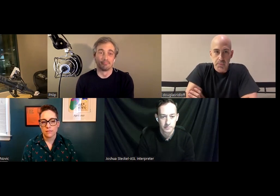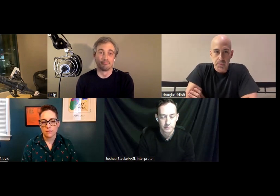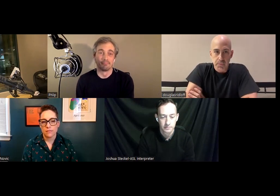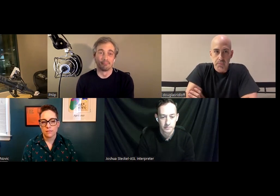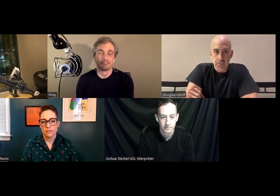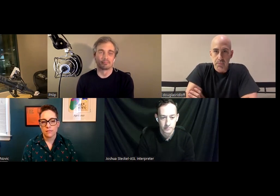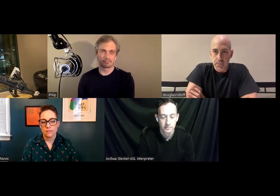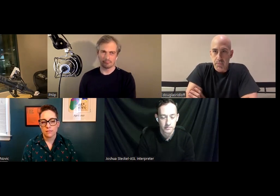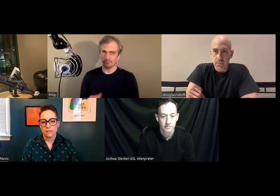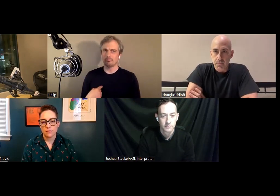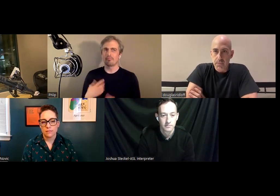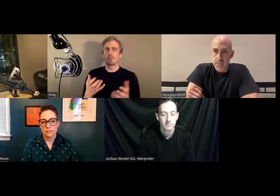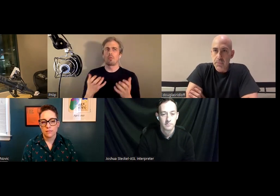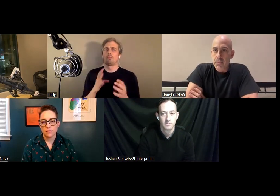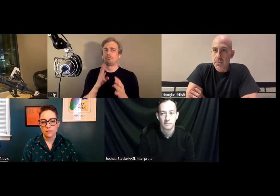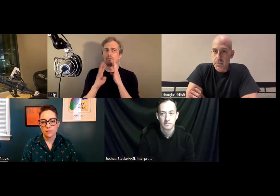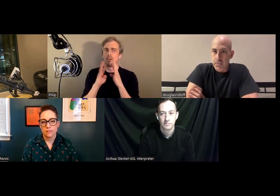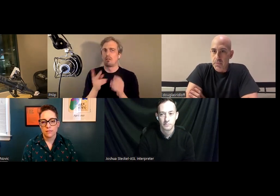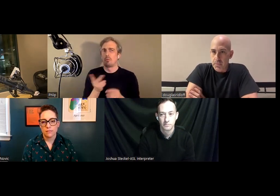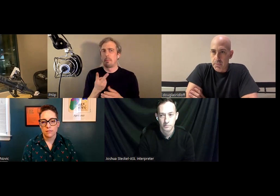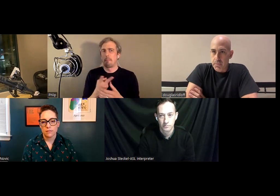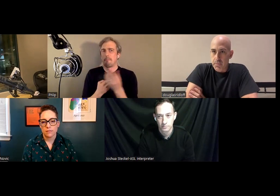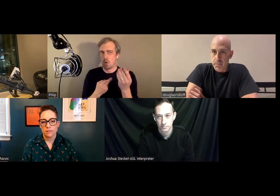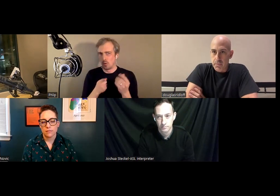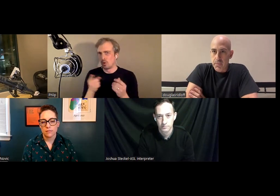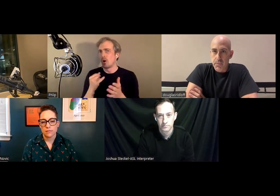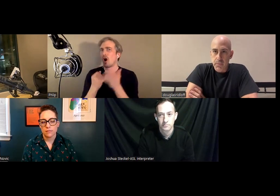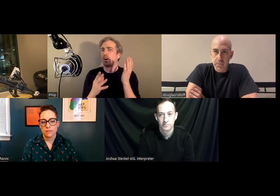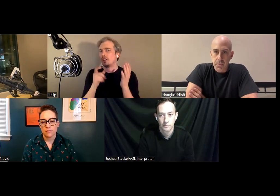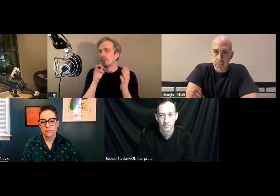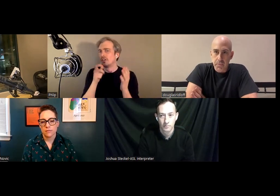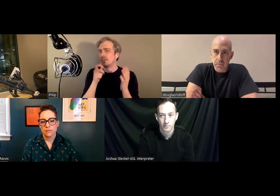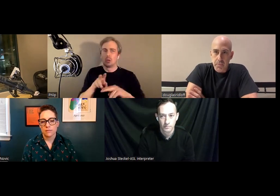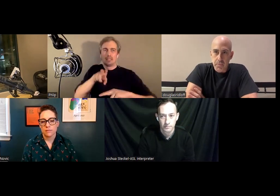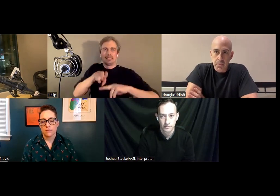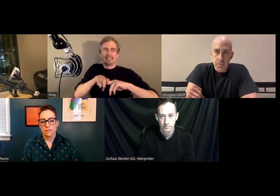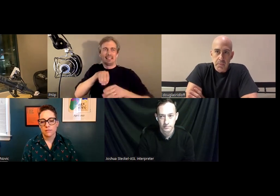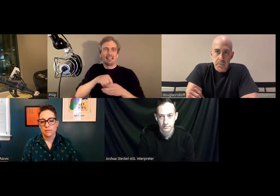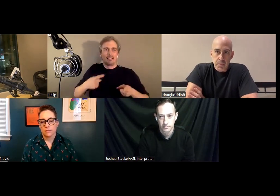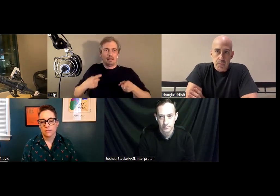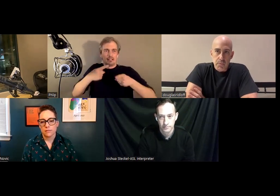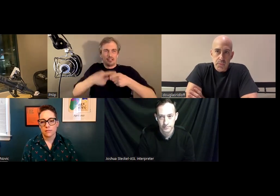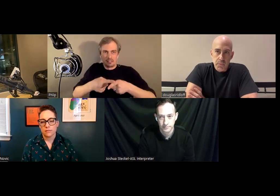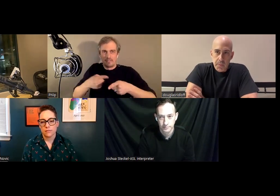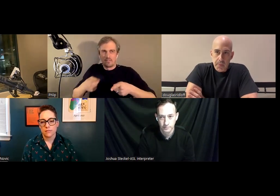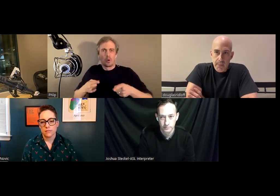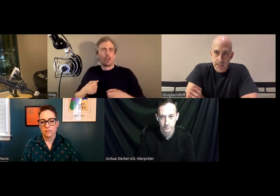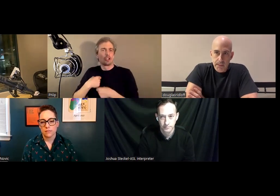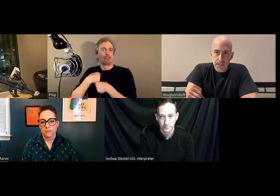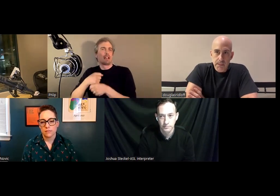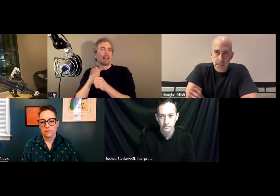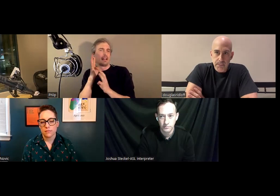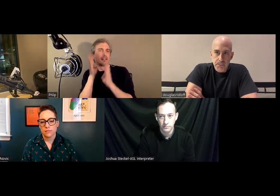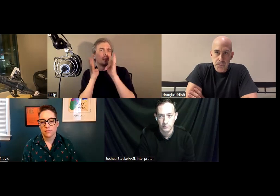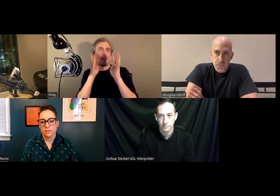I want to talk with you both about being artists who sit at the intersection of creating for multiple audiences, creating